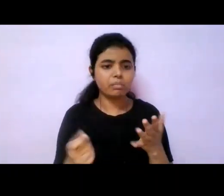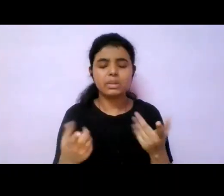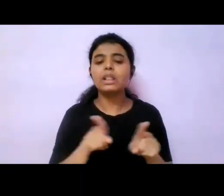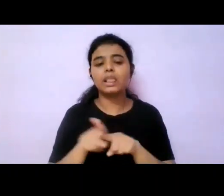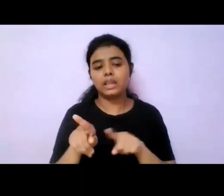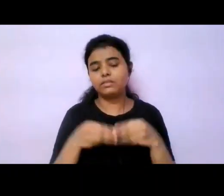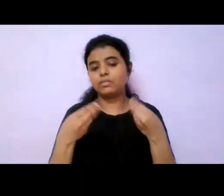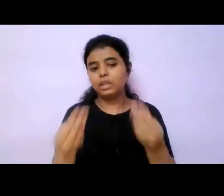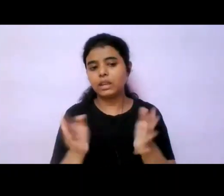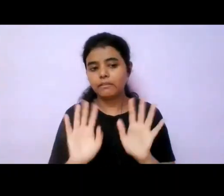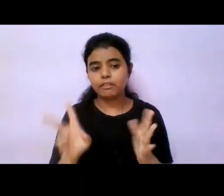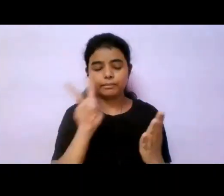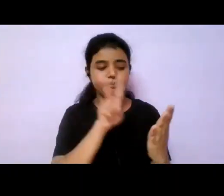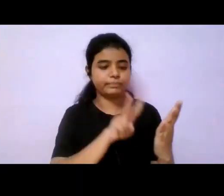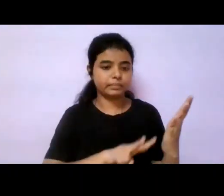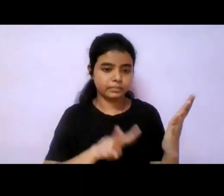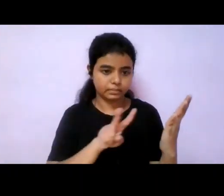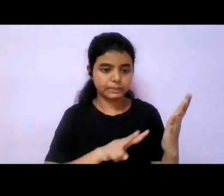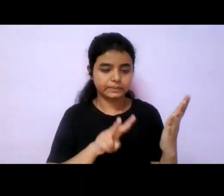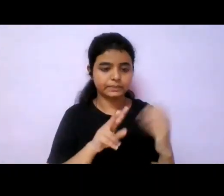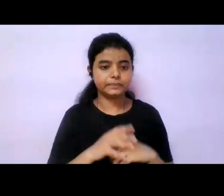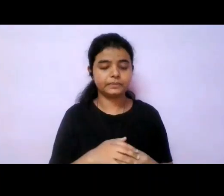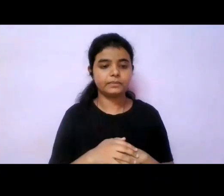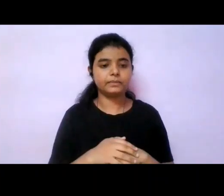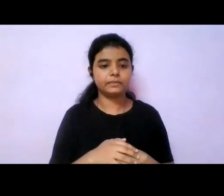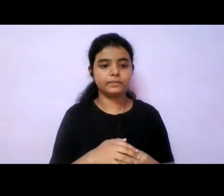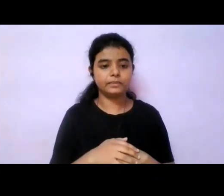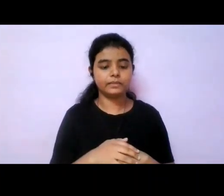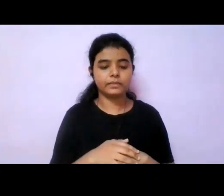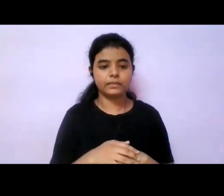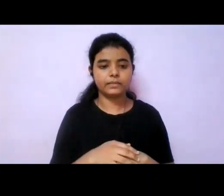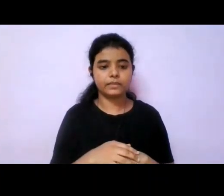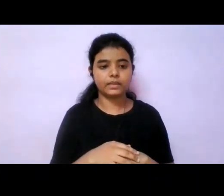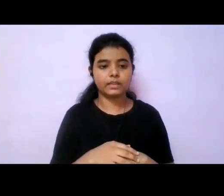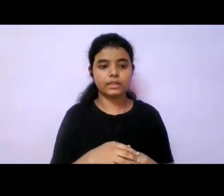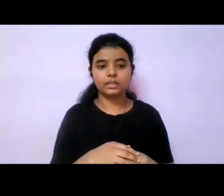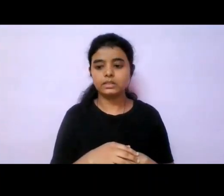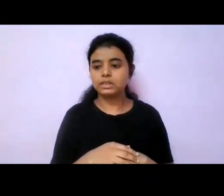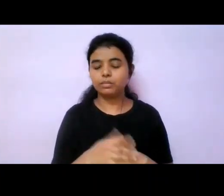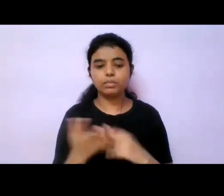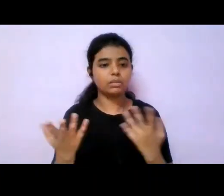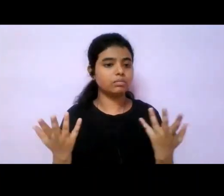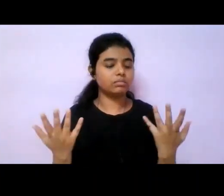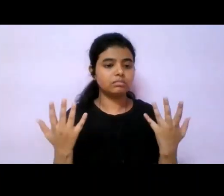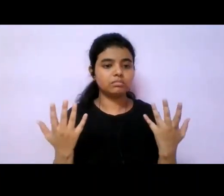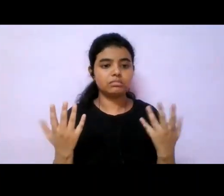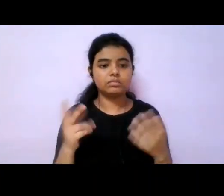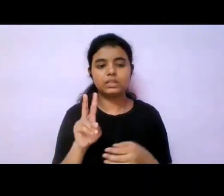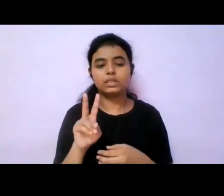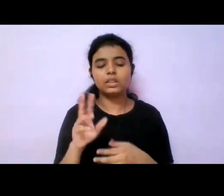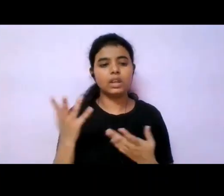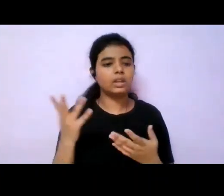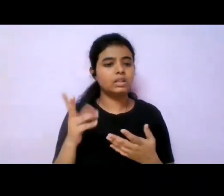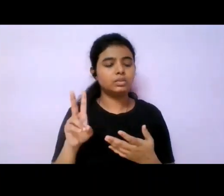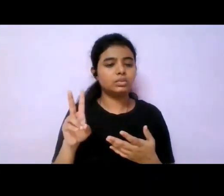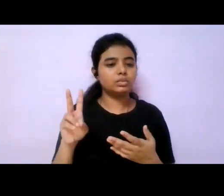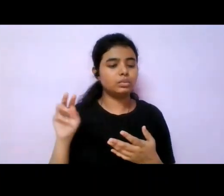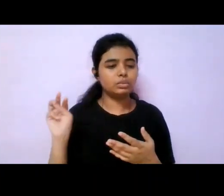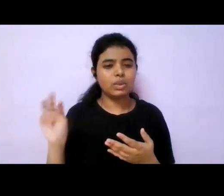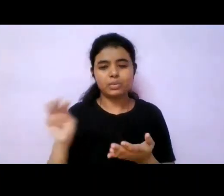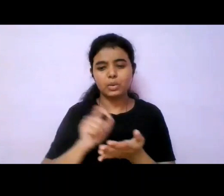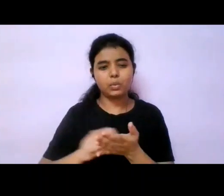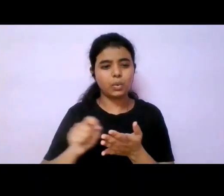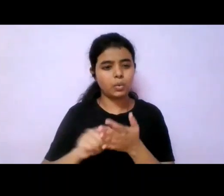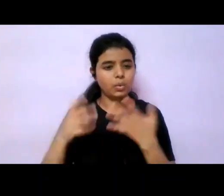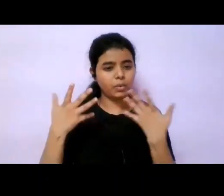example of that would be, you know, her disembodied work in 2006 paper, where she essentially poses